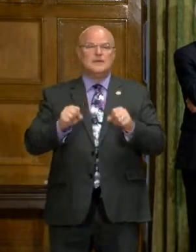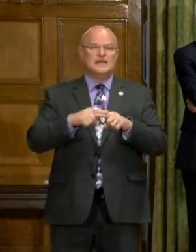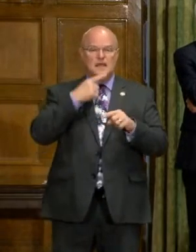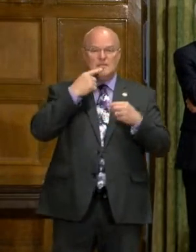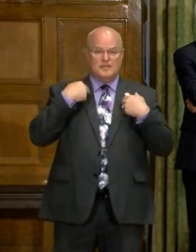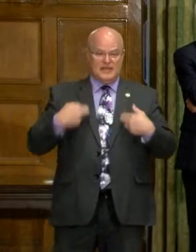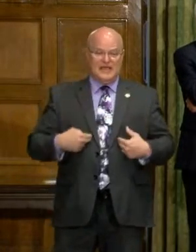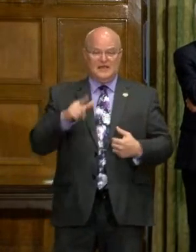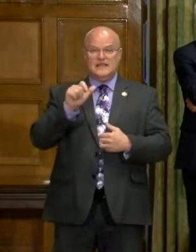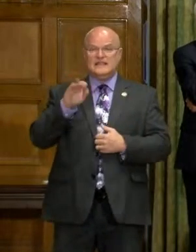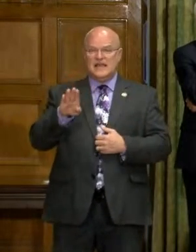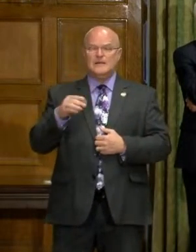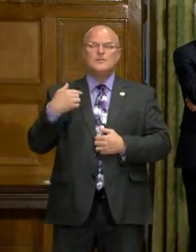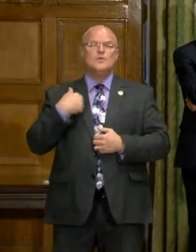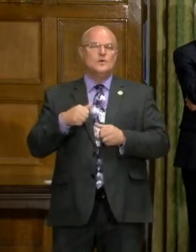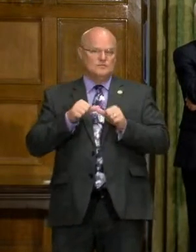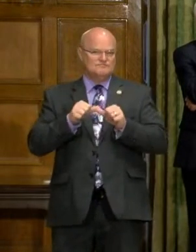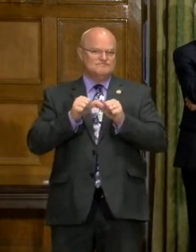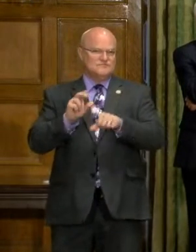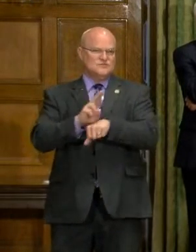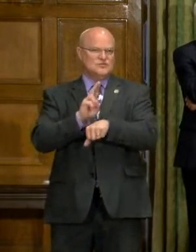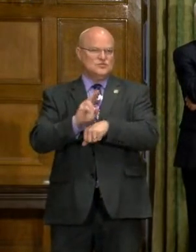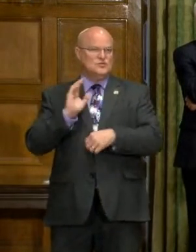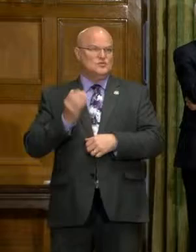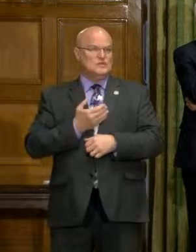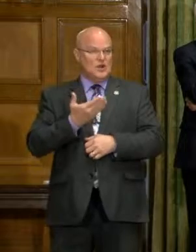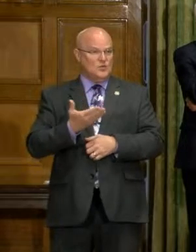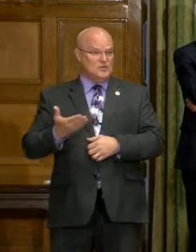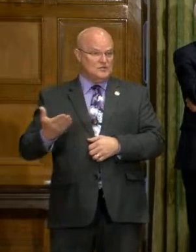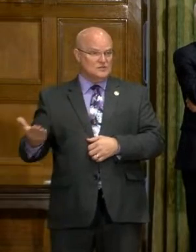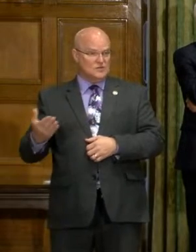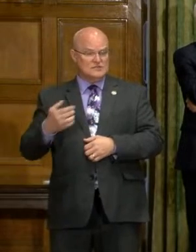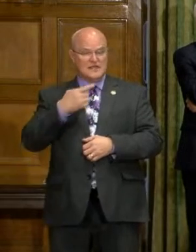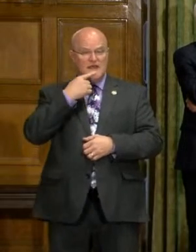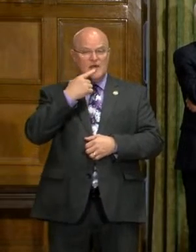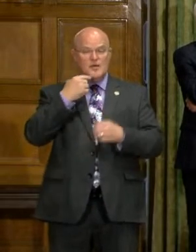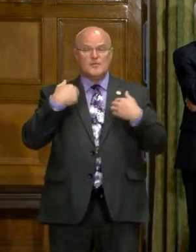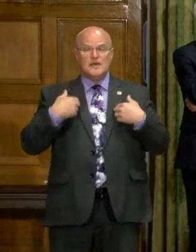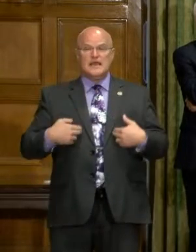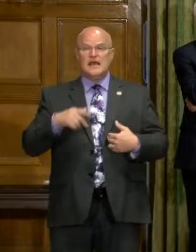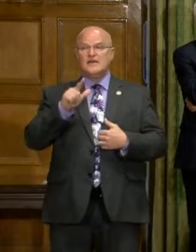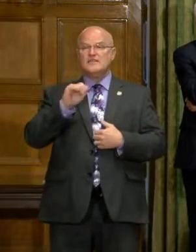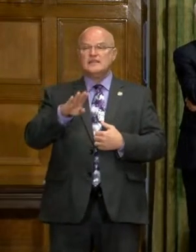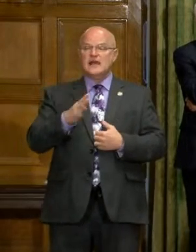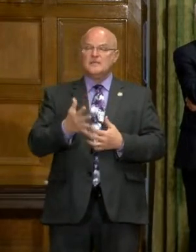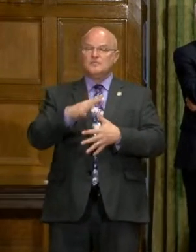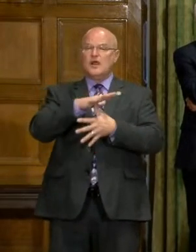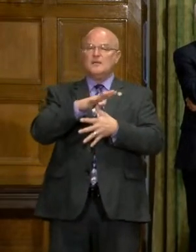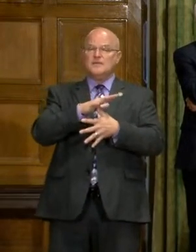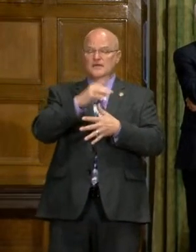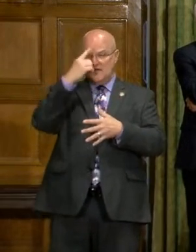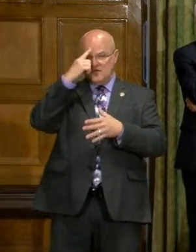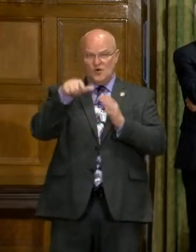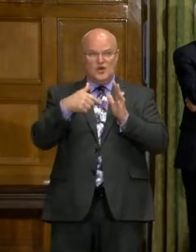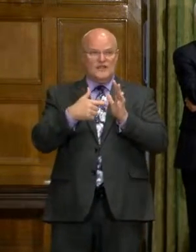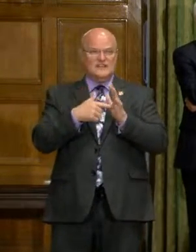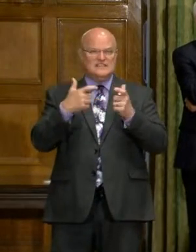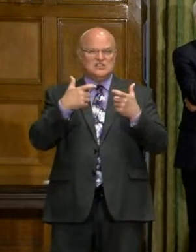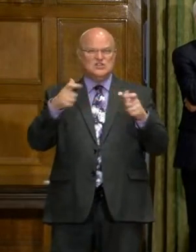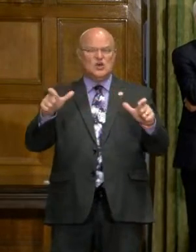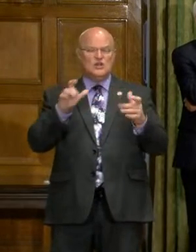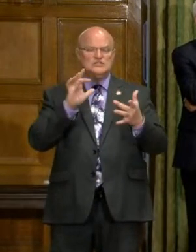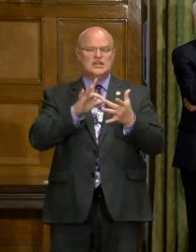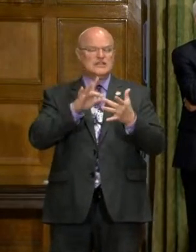in our public health lab. We'll continue to use our resources at the public health laboratory primarily to drive these